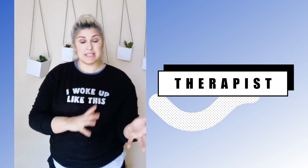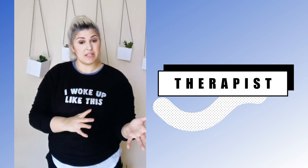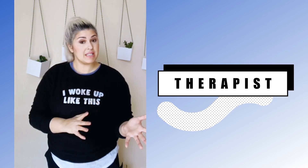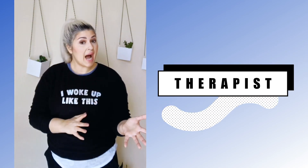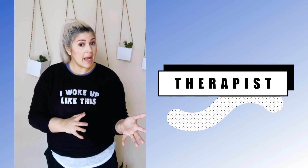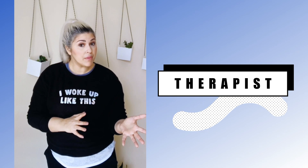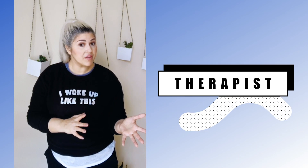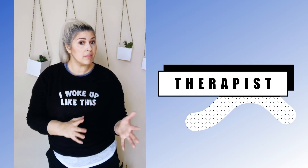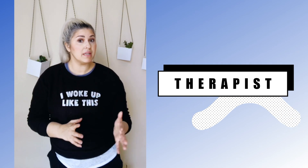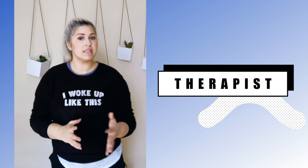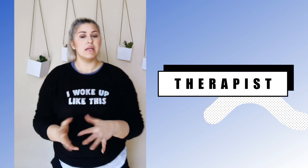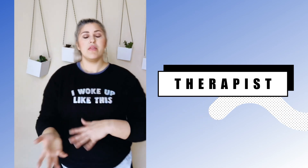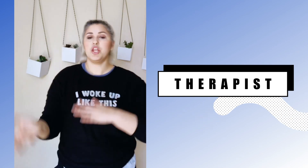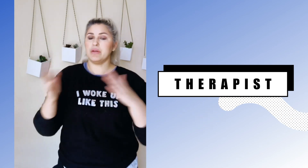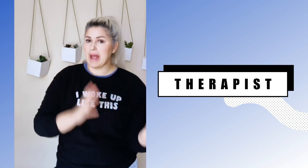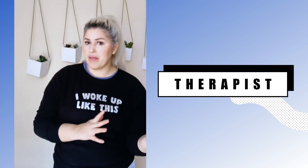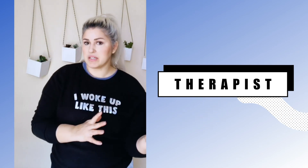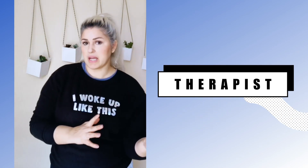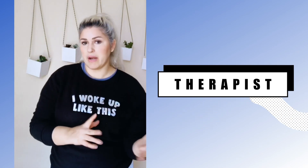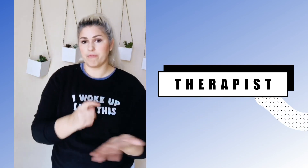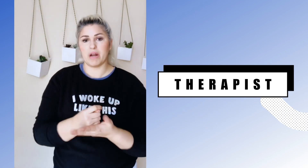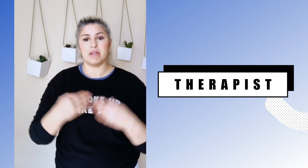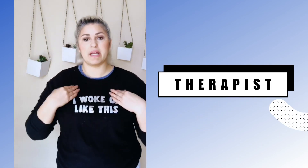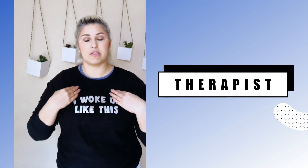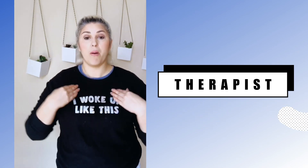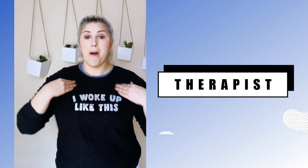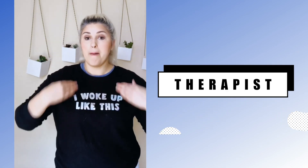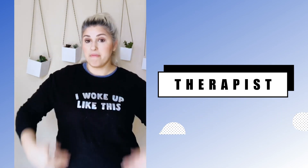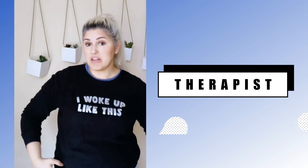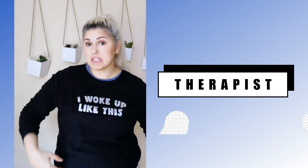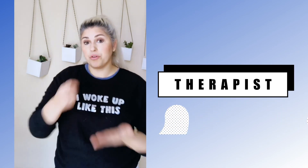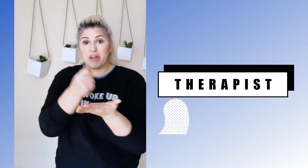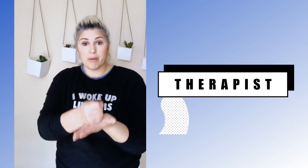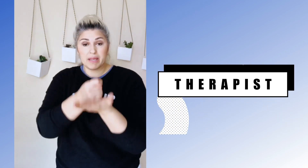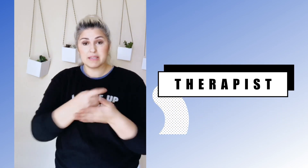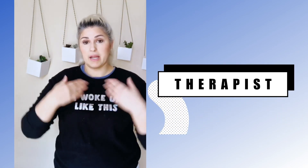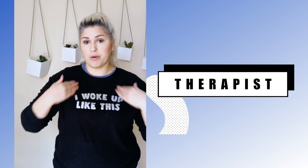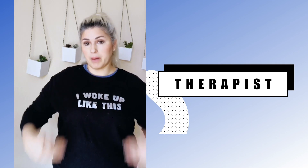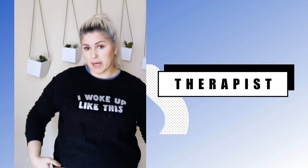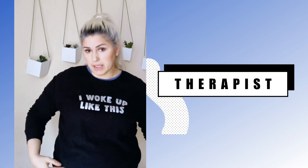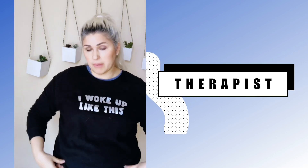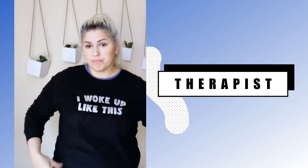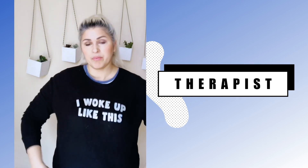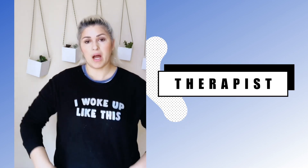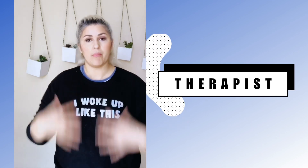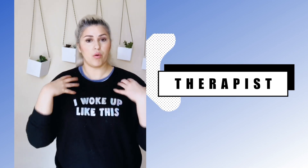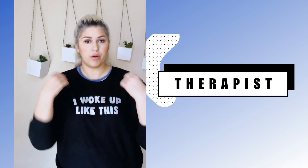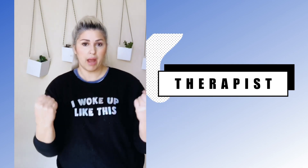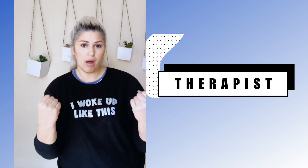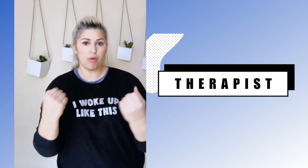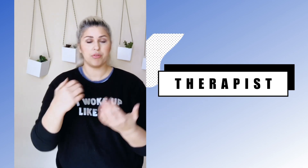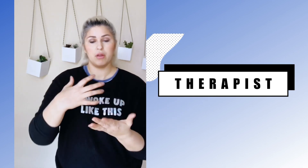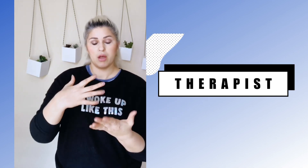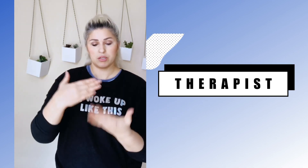about a specific type of therapist, then you would add the sign in front of it. Like, so physical therapy is like your body or